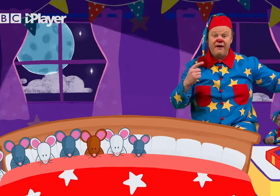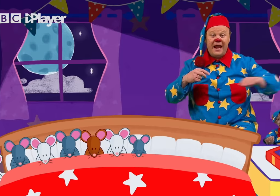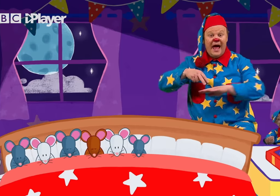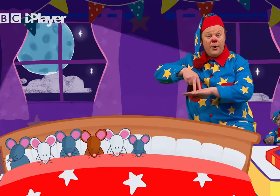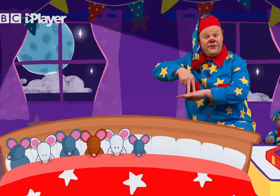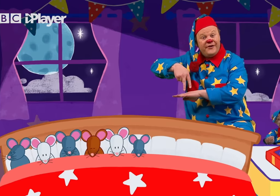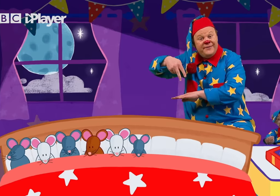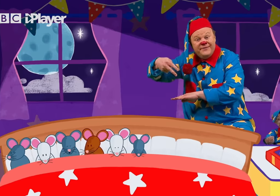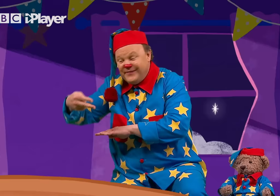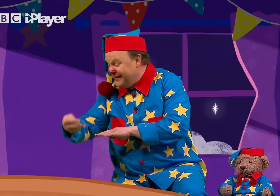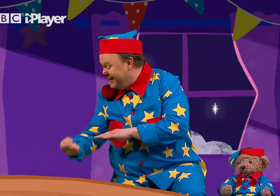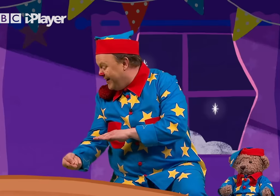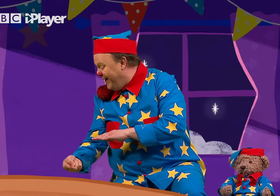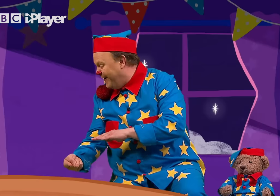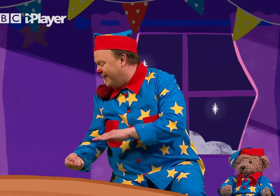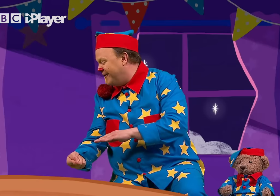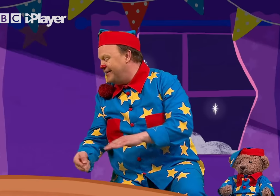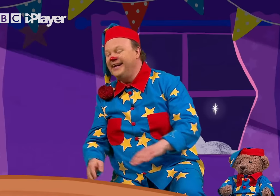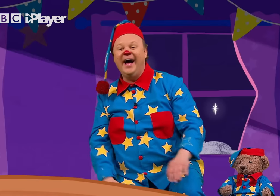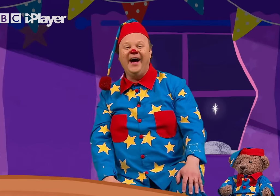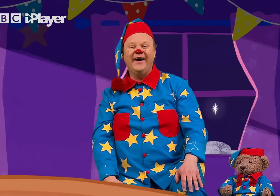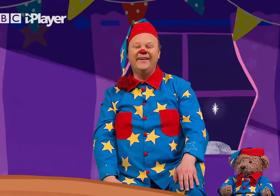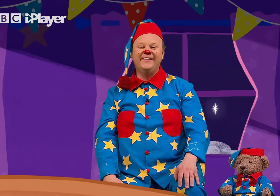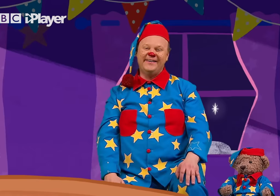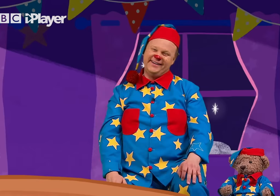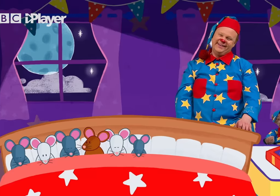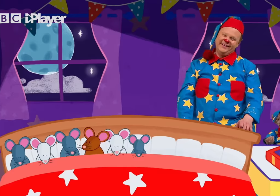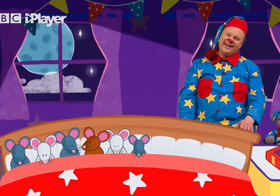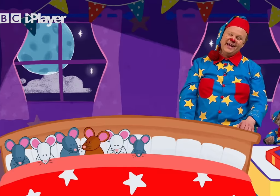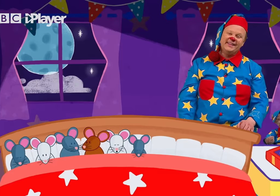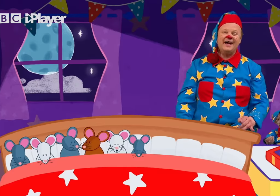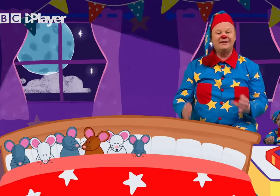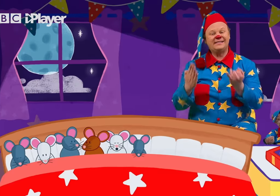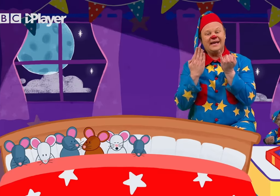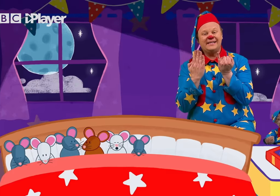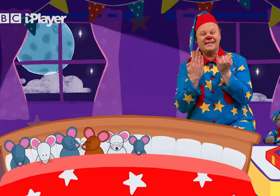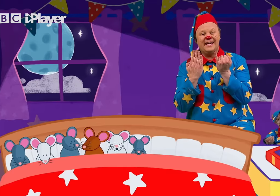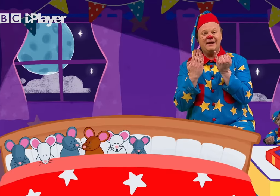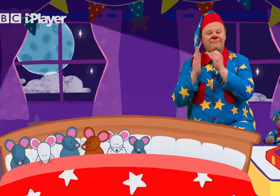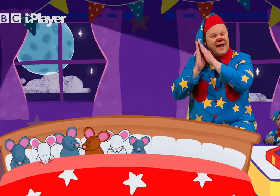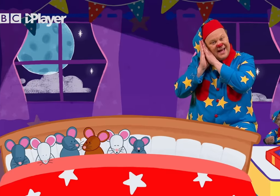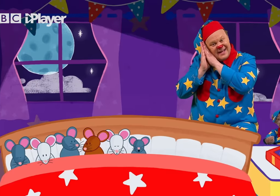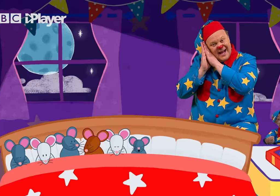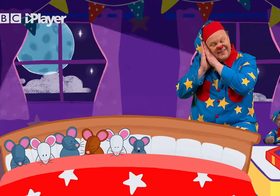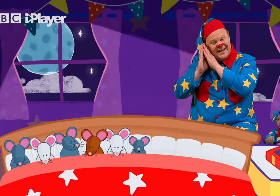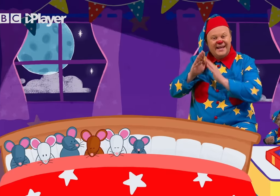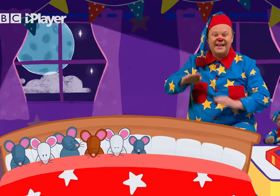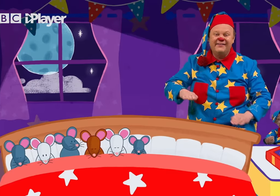fell out. Oh no! There were 6 in a bed and the little